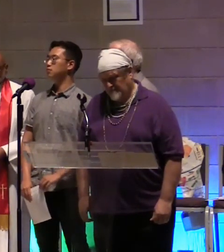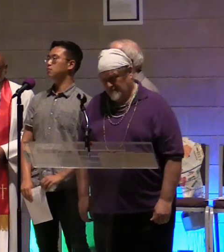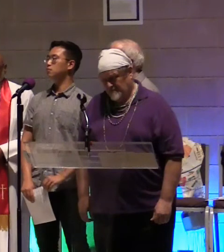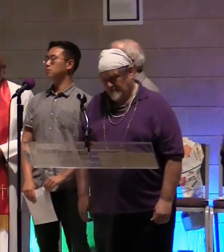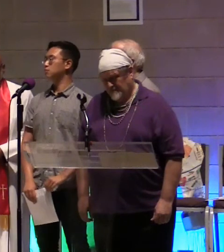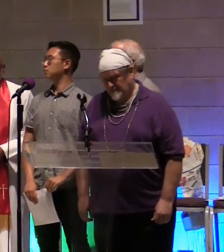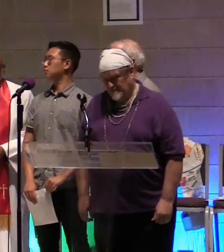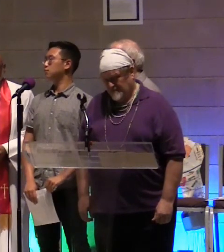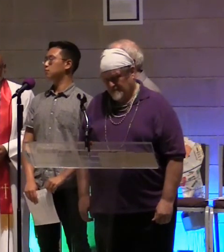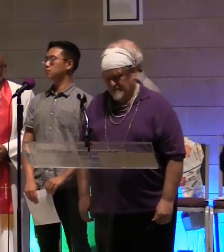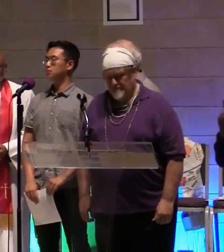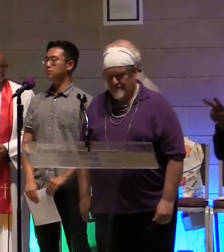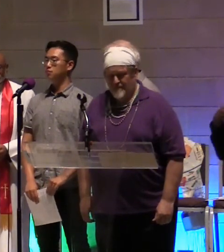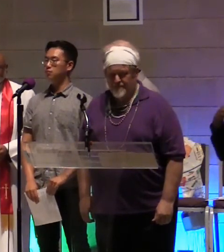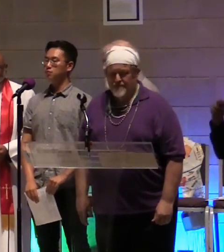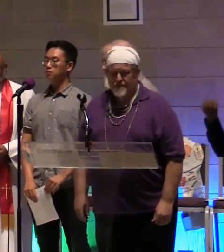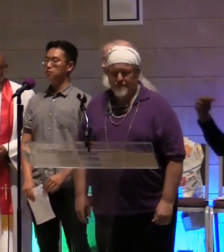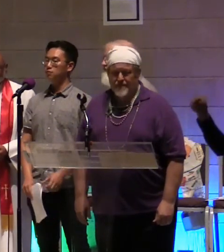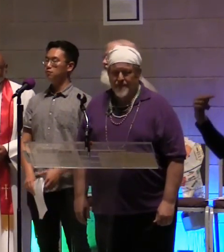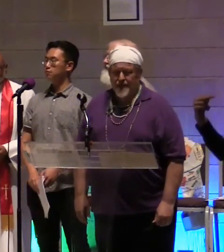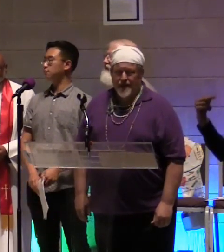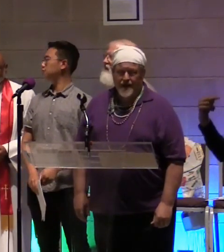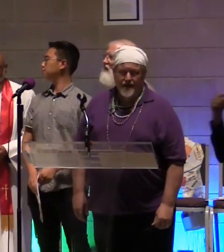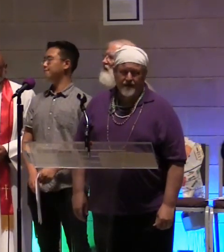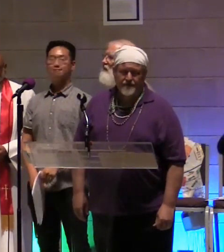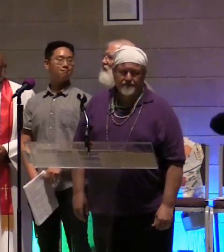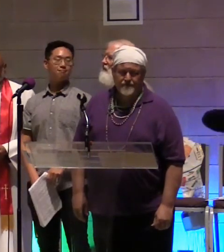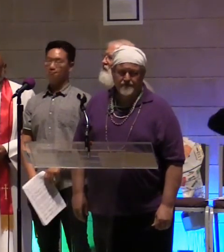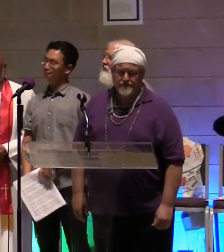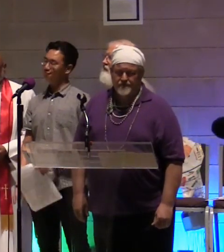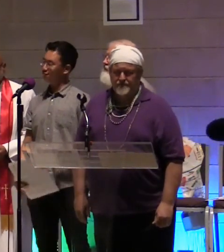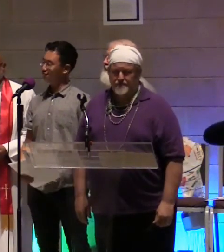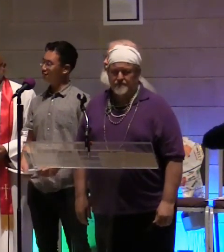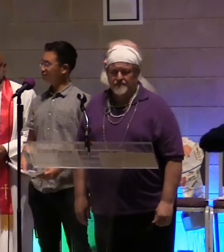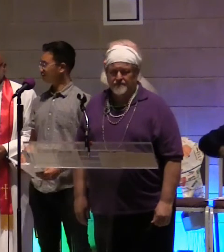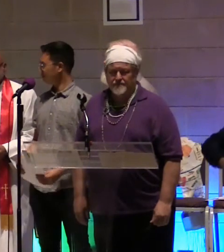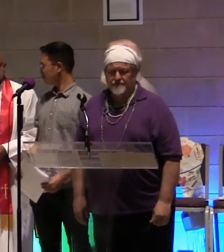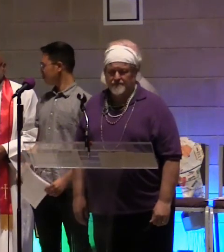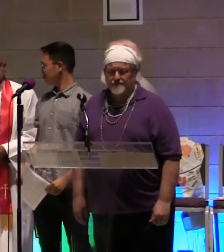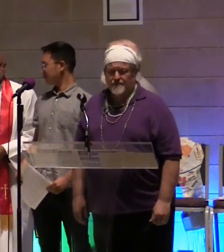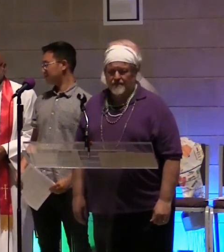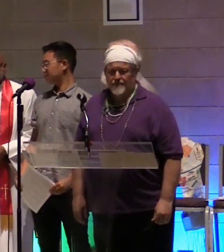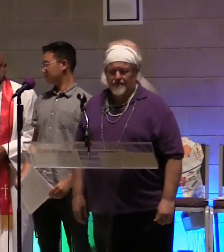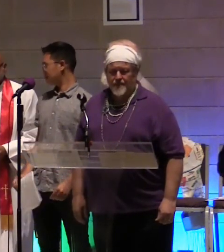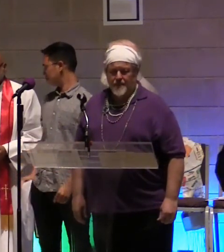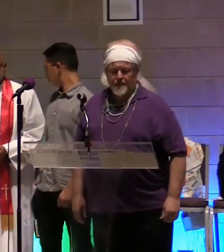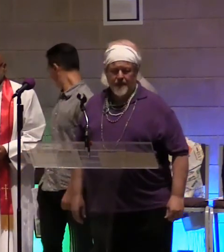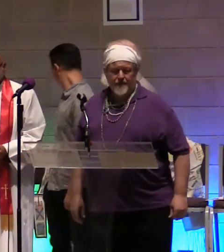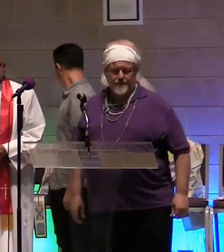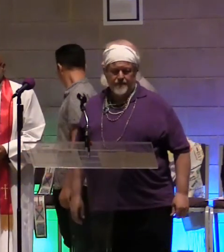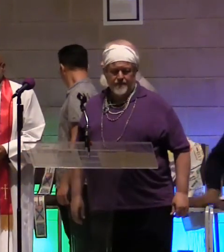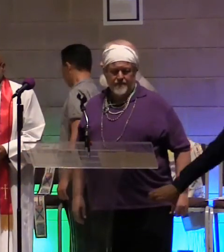look at your neighbor, somebody next to you. Grab them by the hand, if you can.